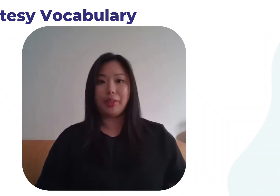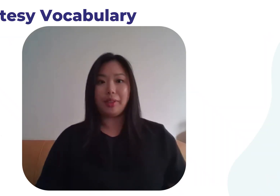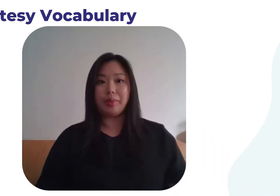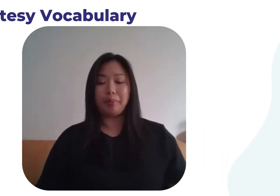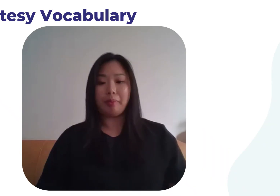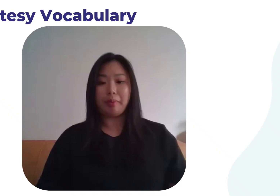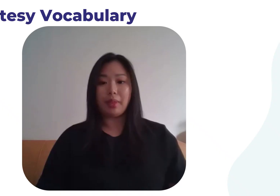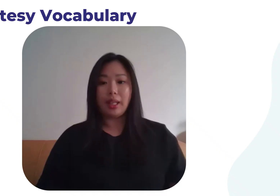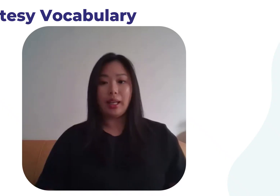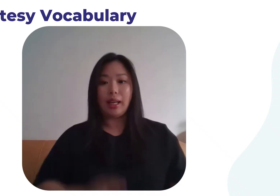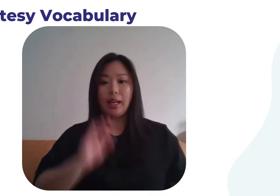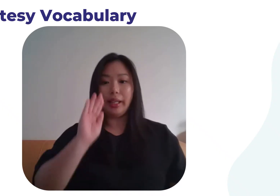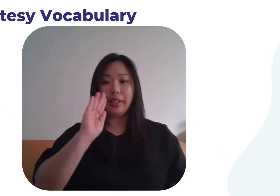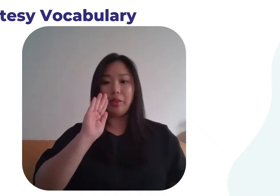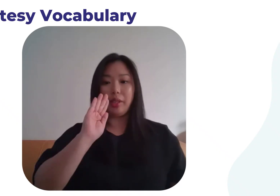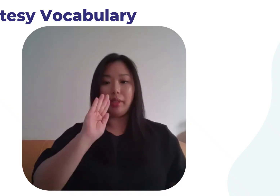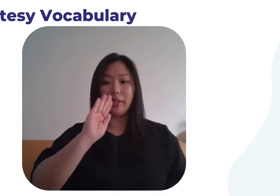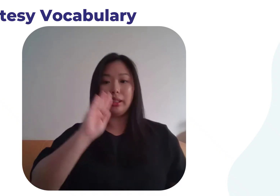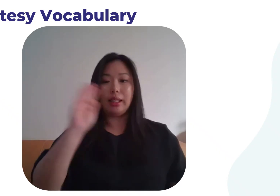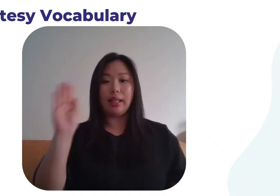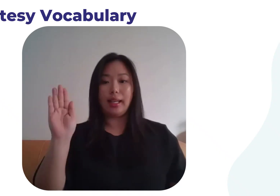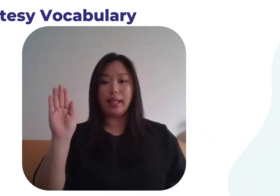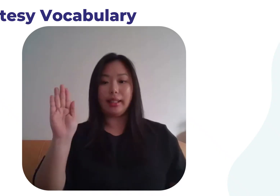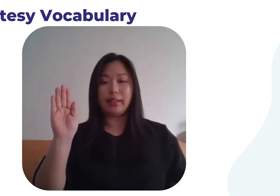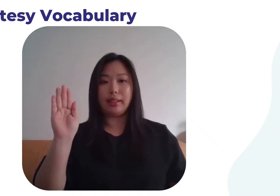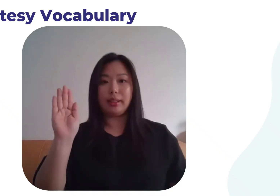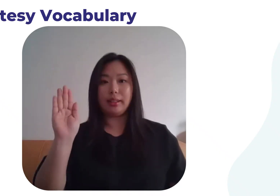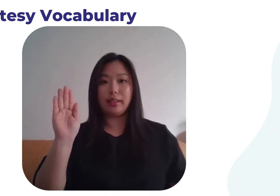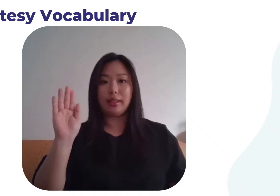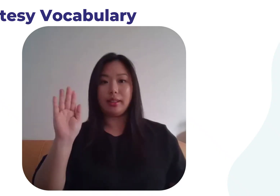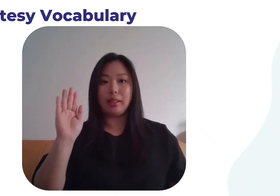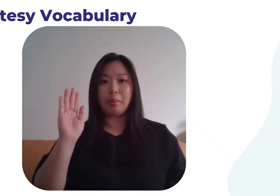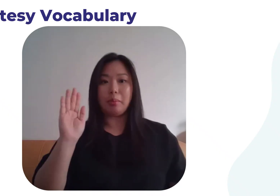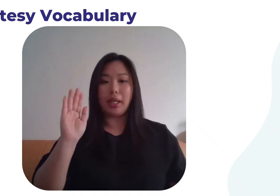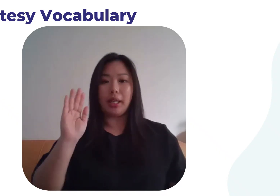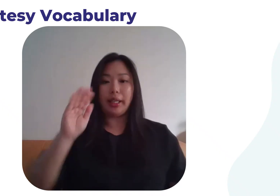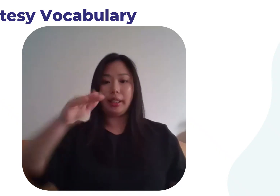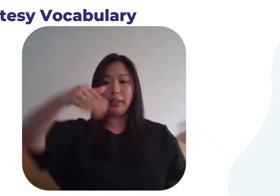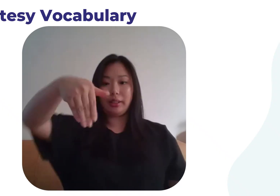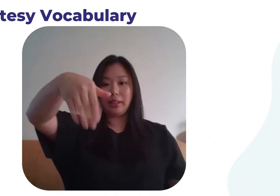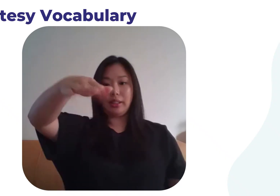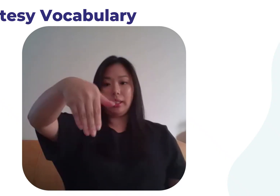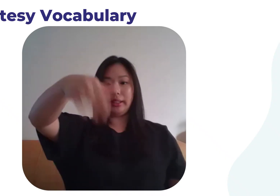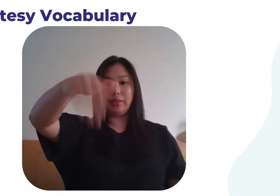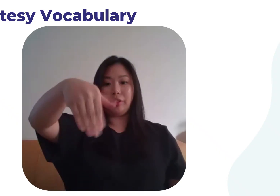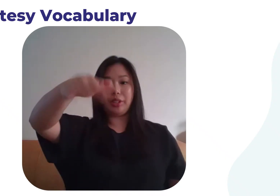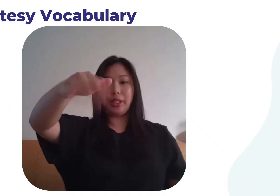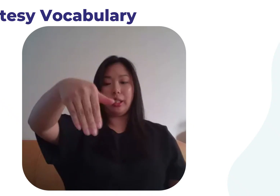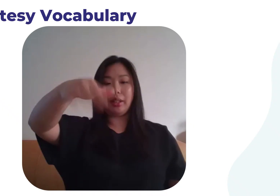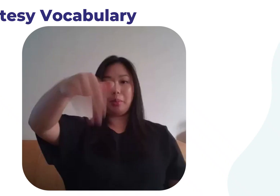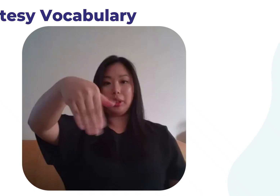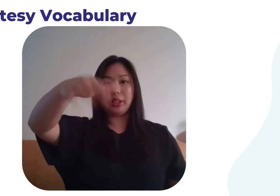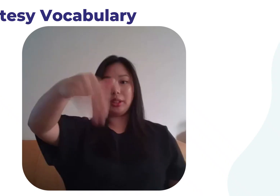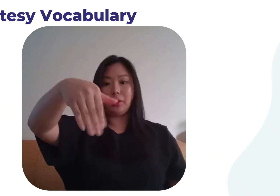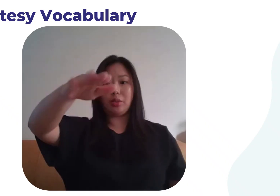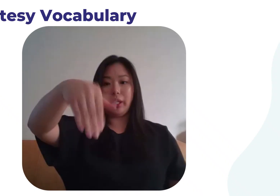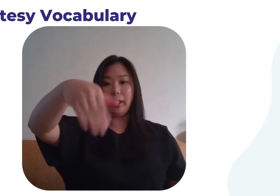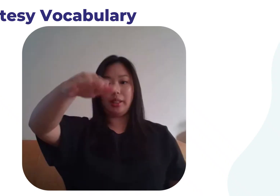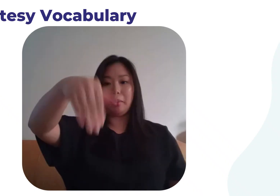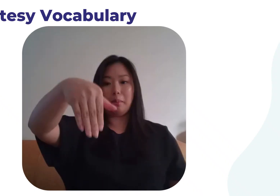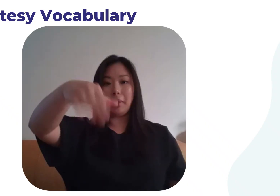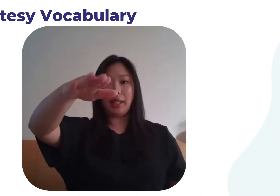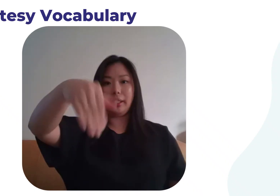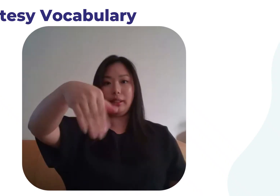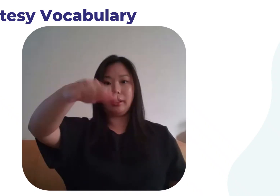Let's review. Hi, you wave out. Hi. Bye, as if you're telling the person to go